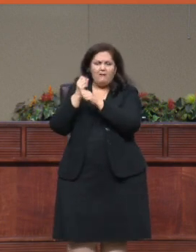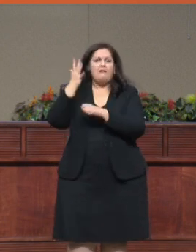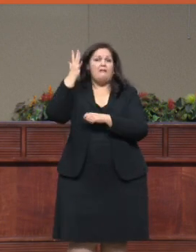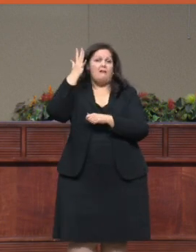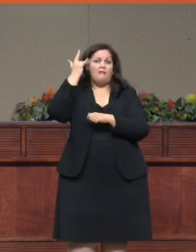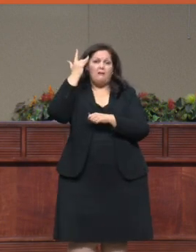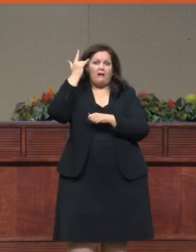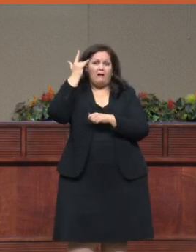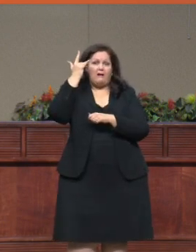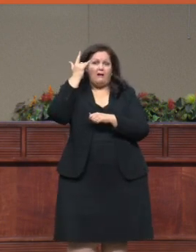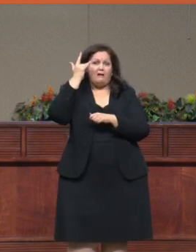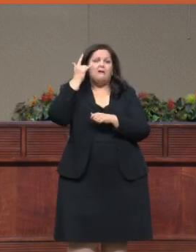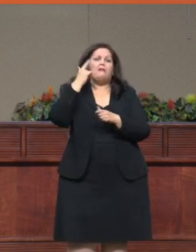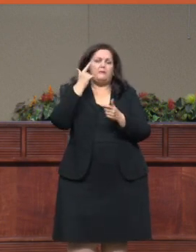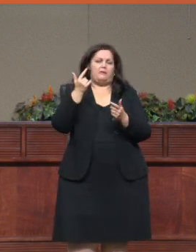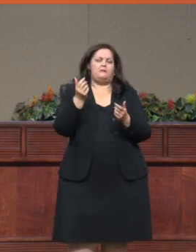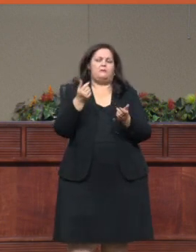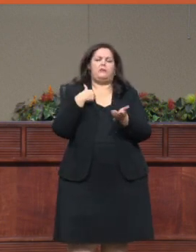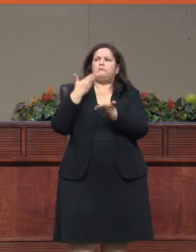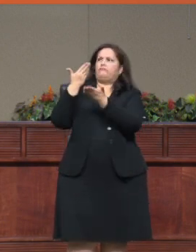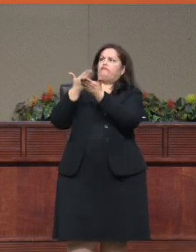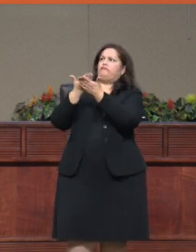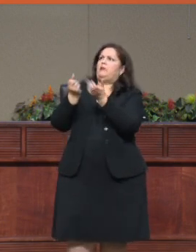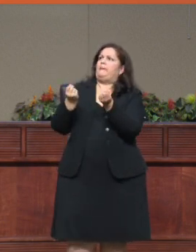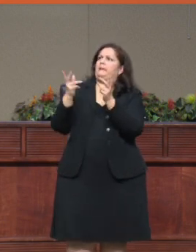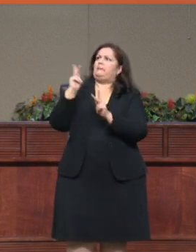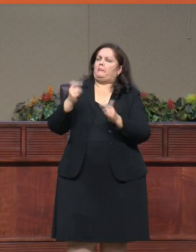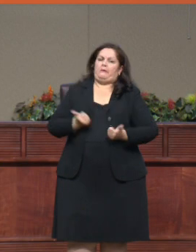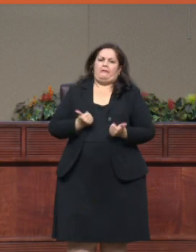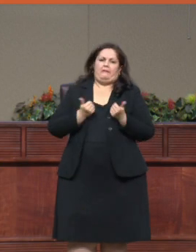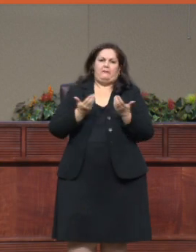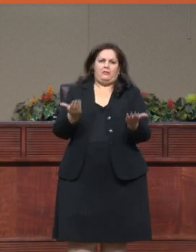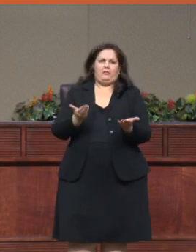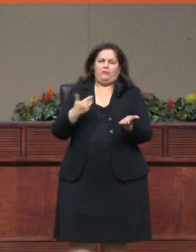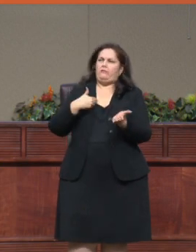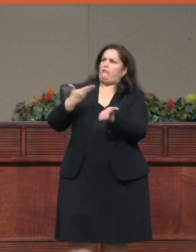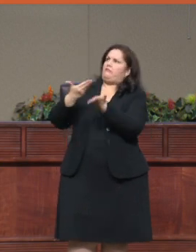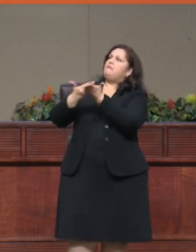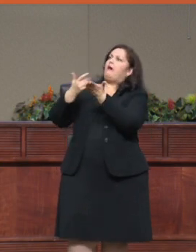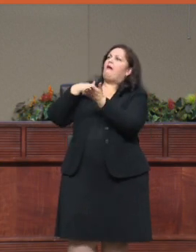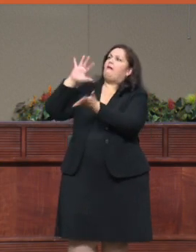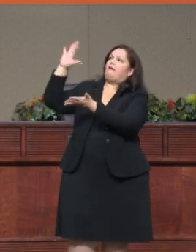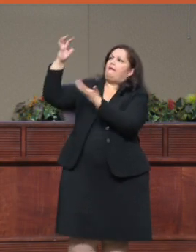of the census numbers that have been previously collected.